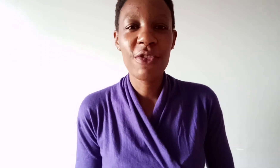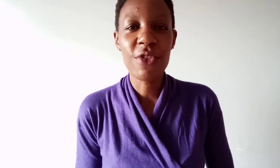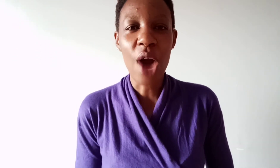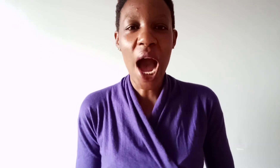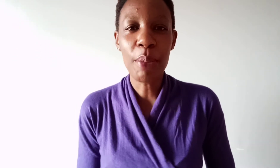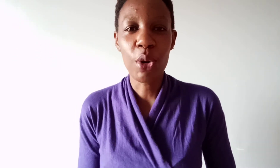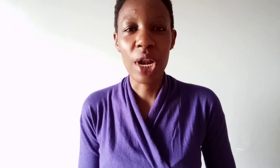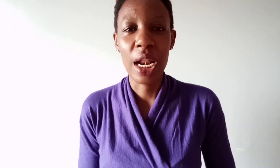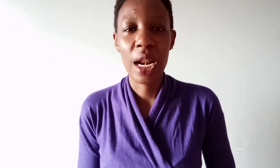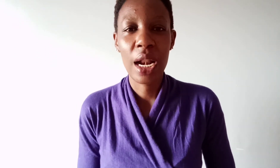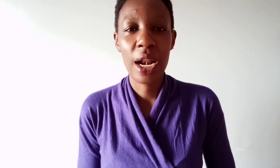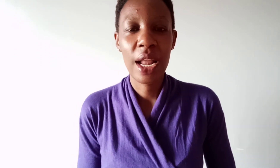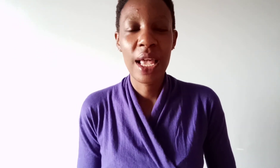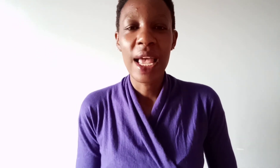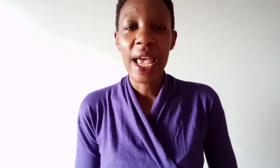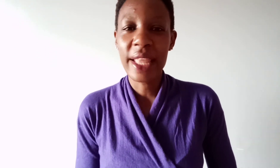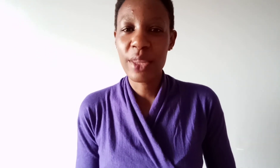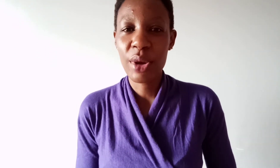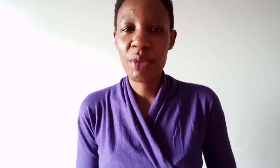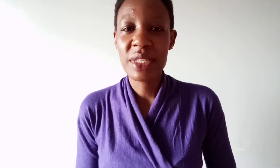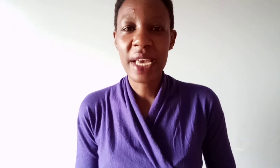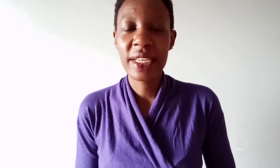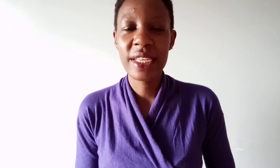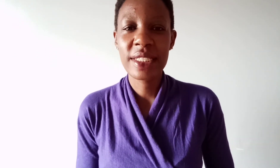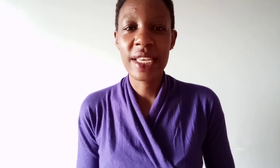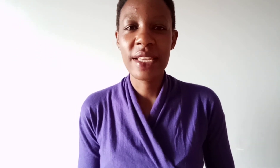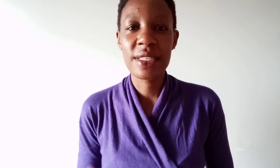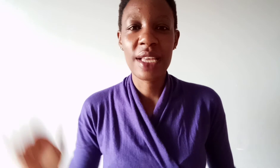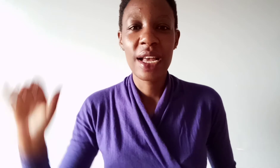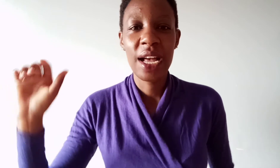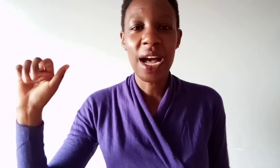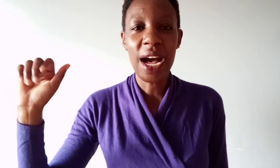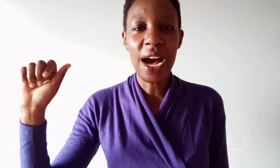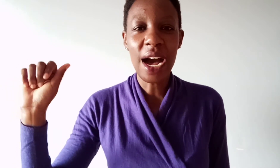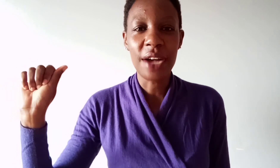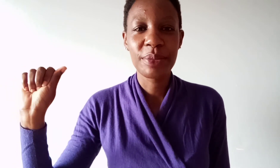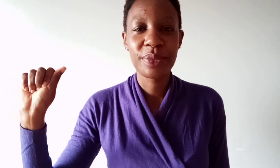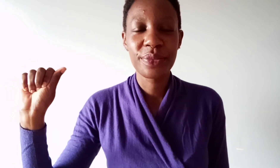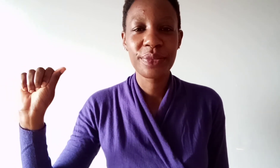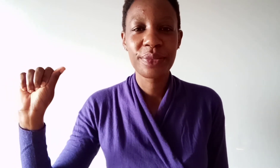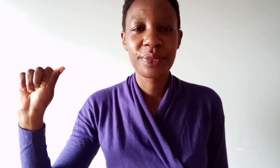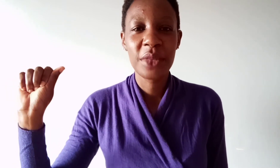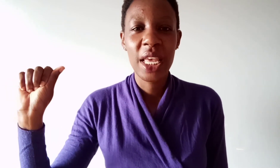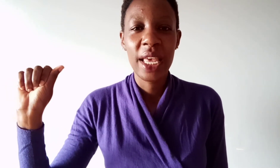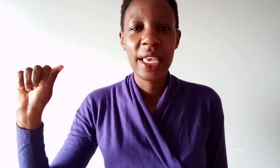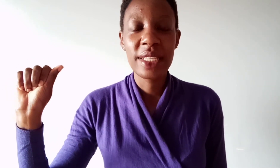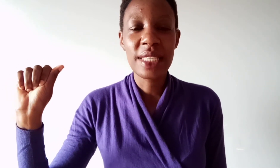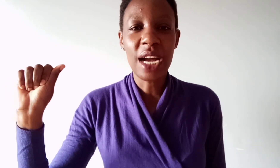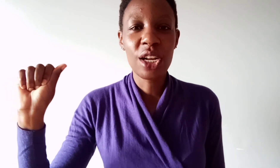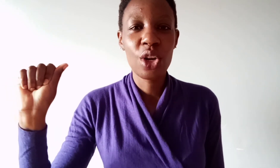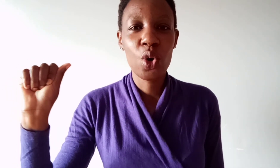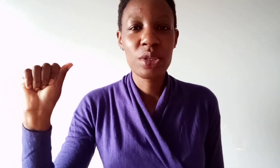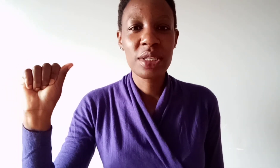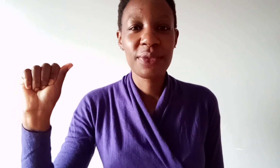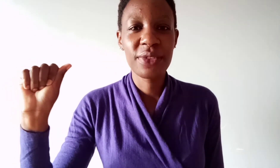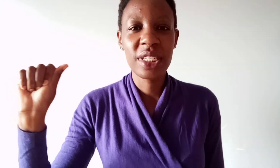for apple. And the way we sign it is A. It's a closed